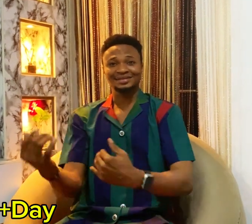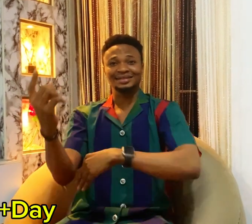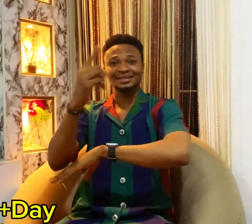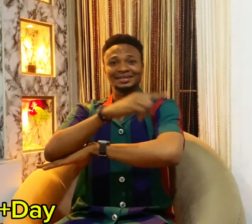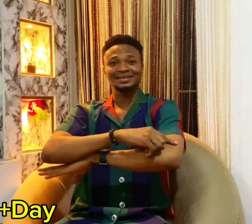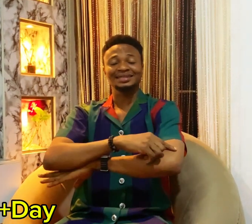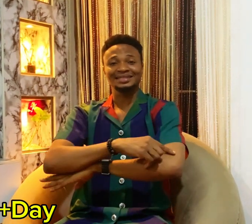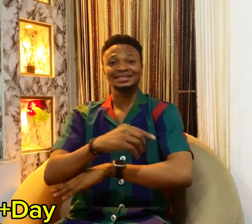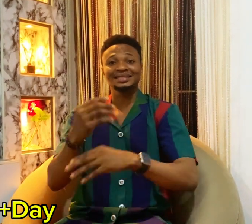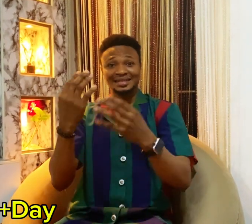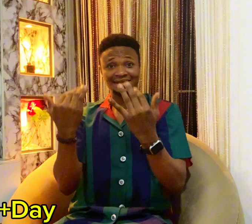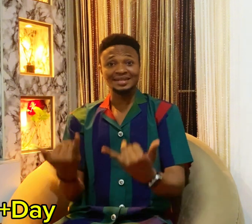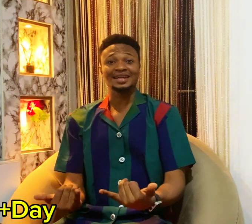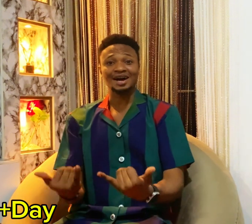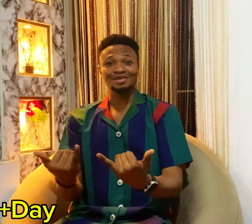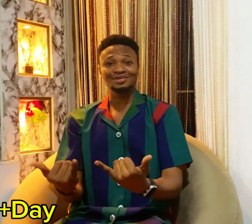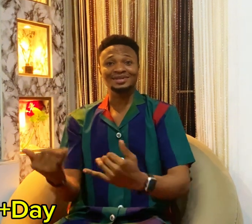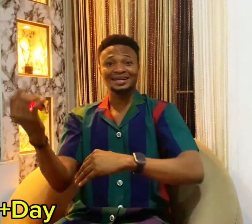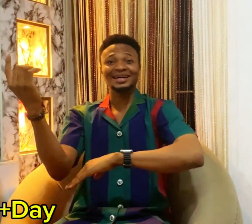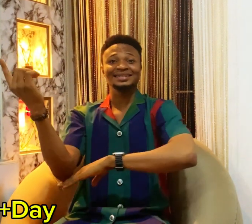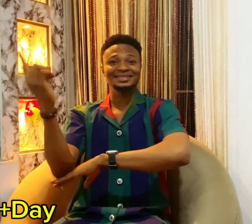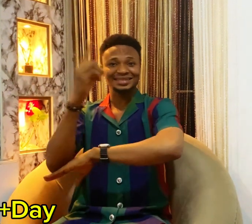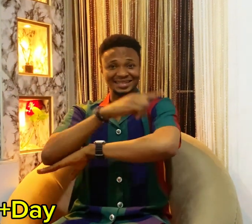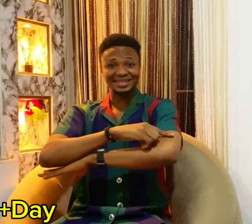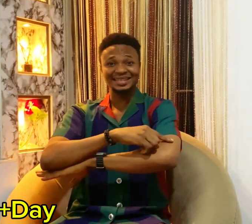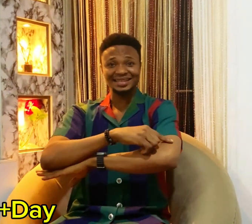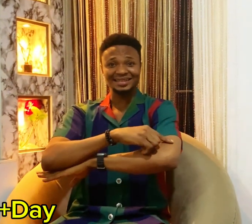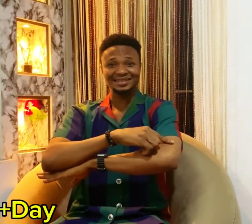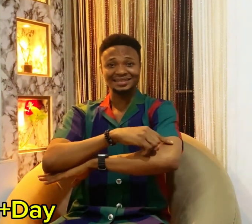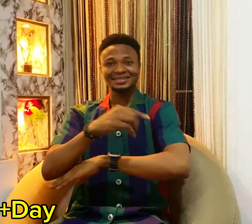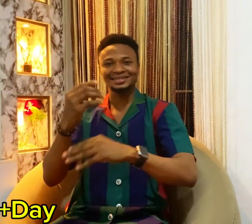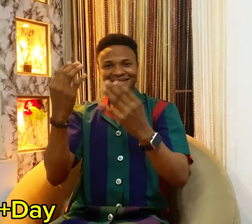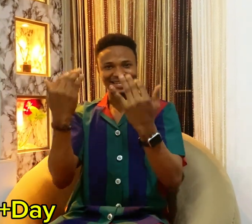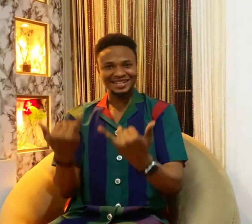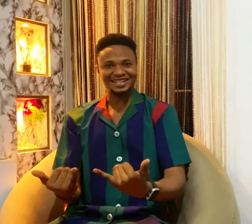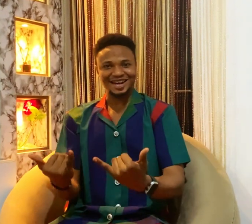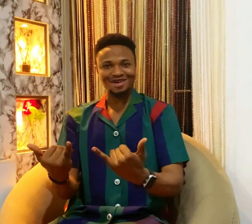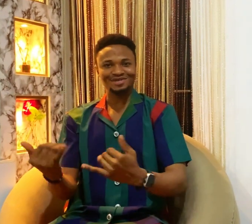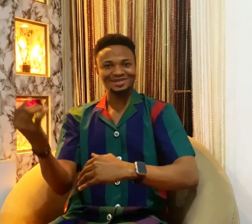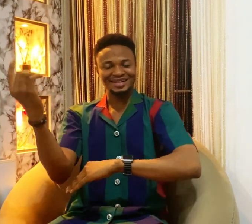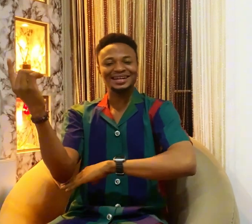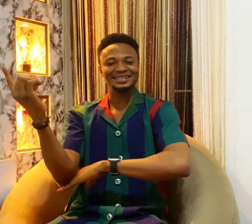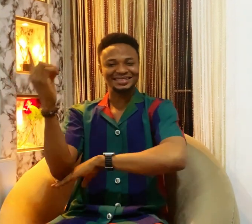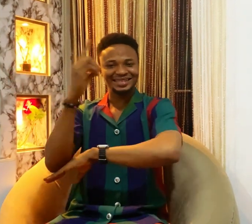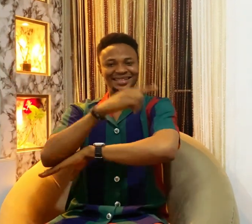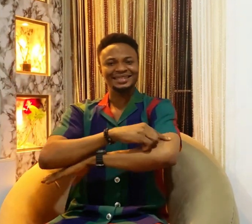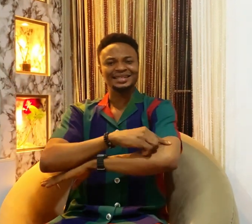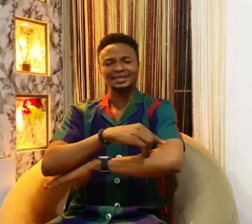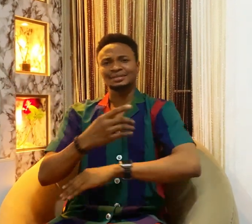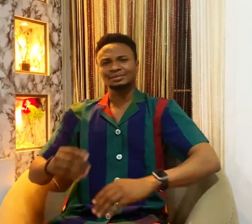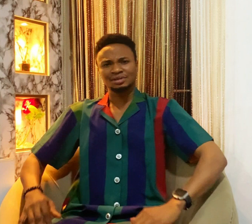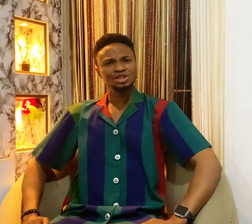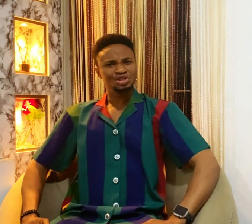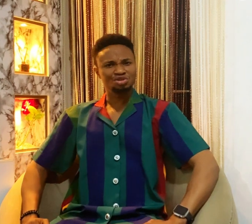Today. That is now and day. Now and day.